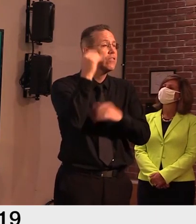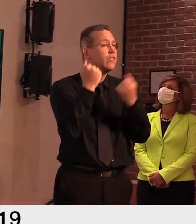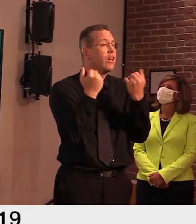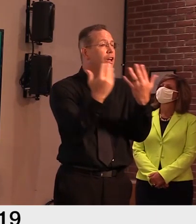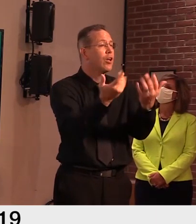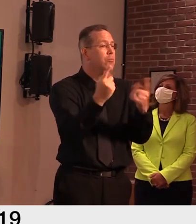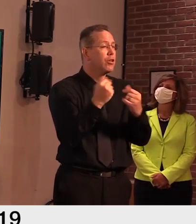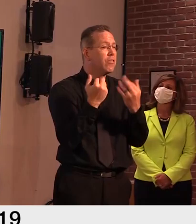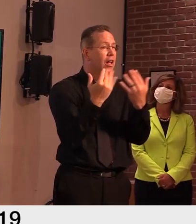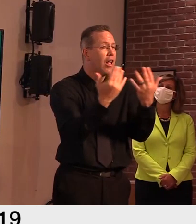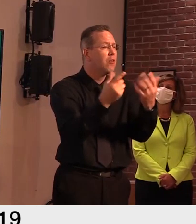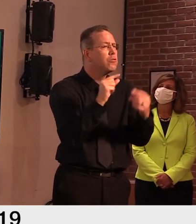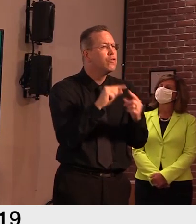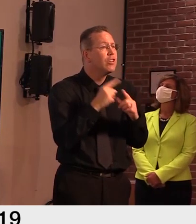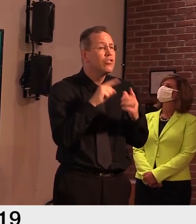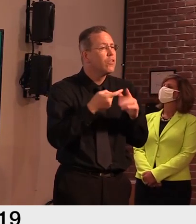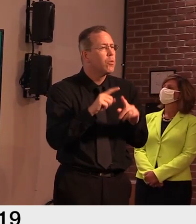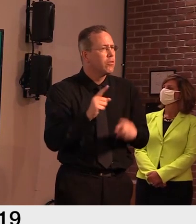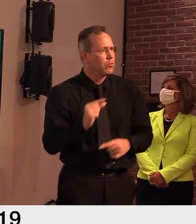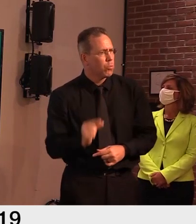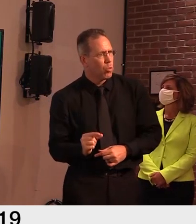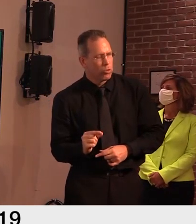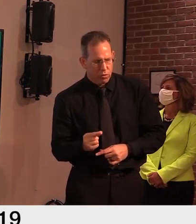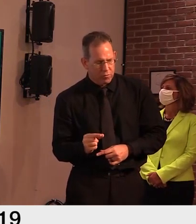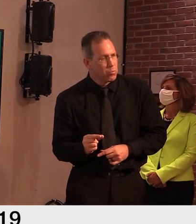it, because it will be at such a low level,